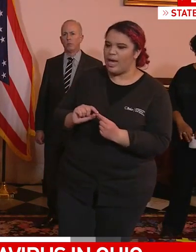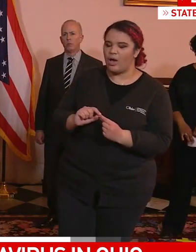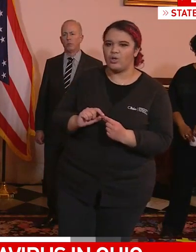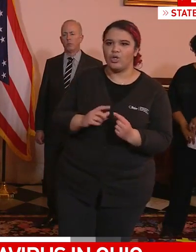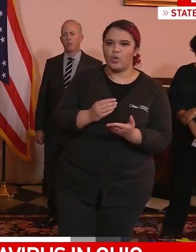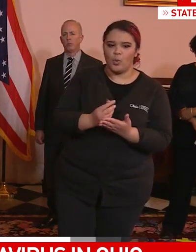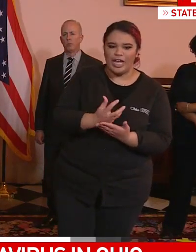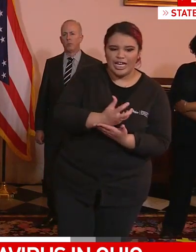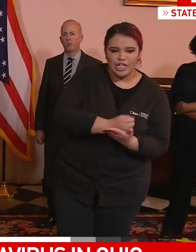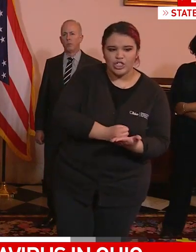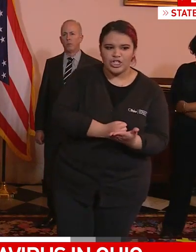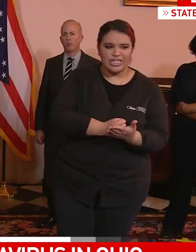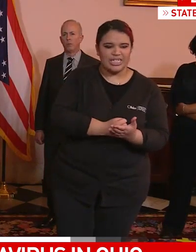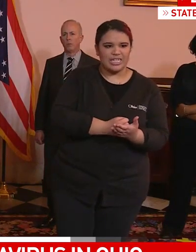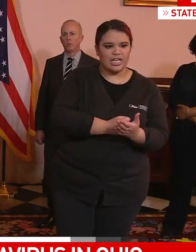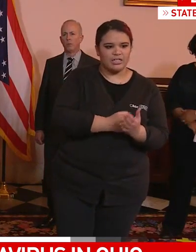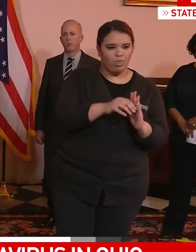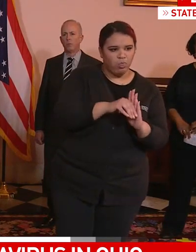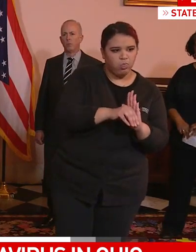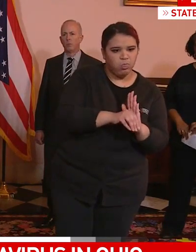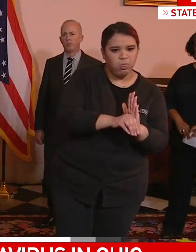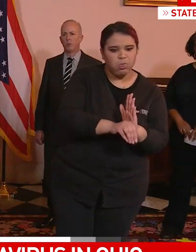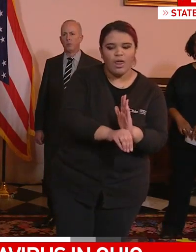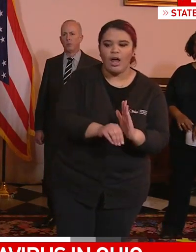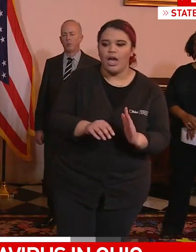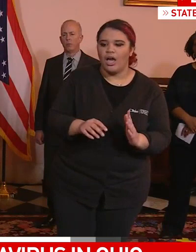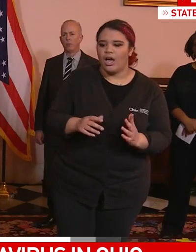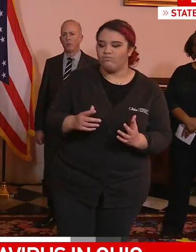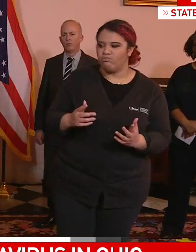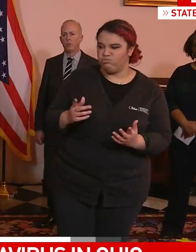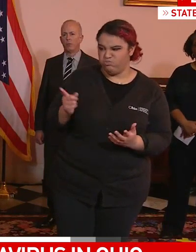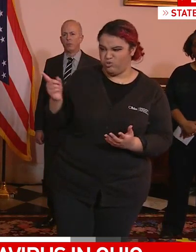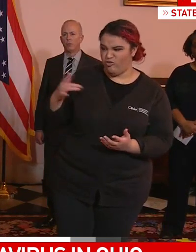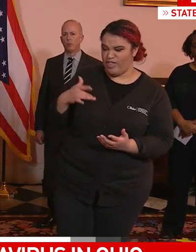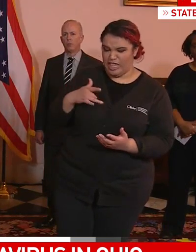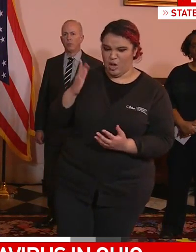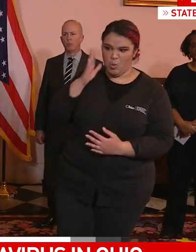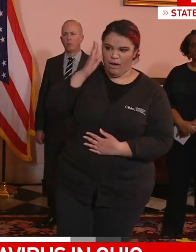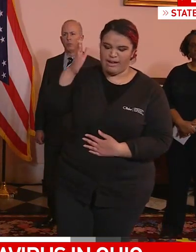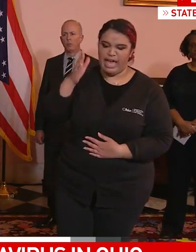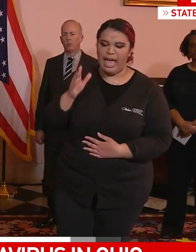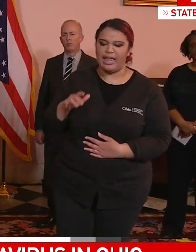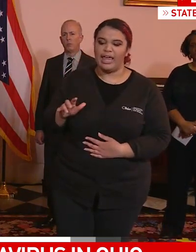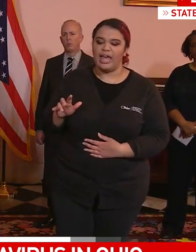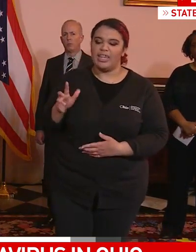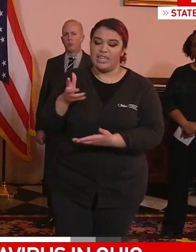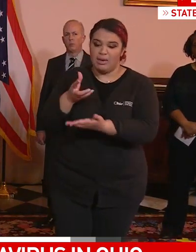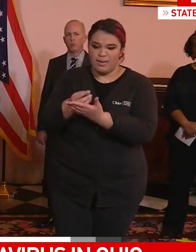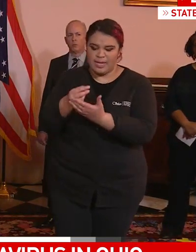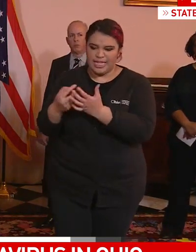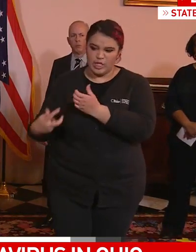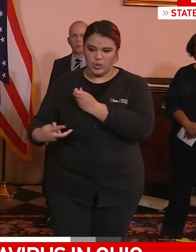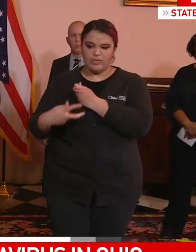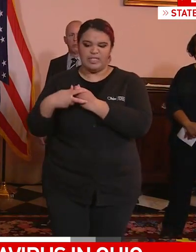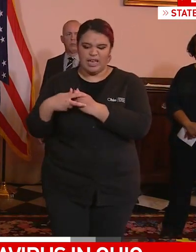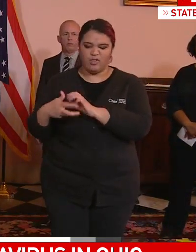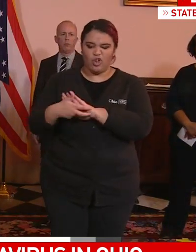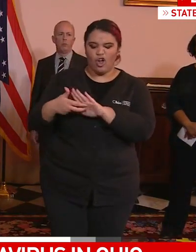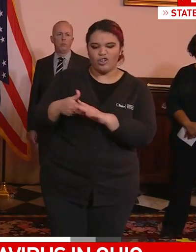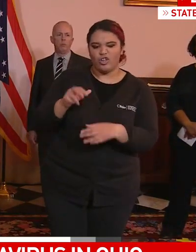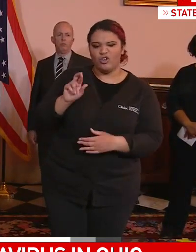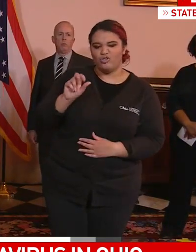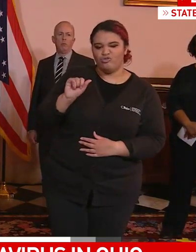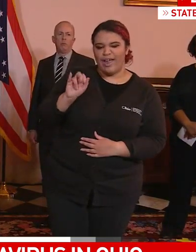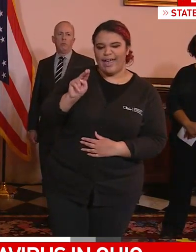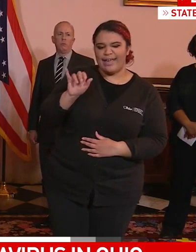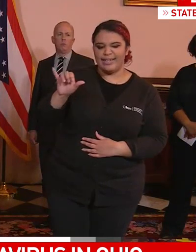you foresee at some point you dipping into the rainy day fund to sort of offset some of the issues? And do you think that this gives you the authority,